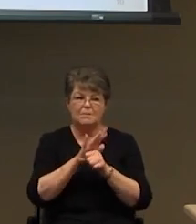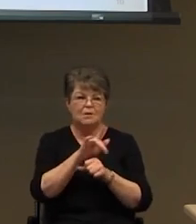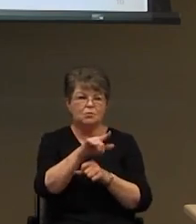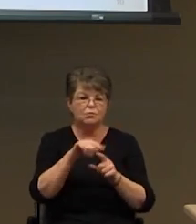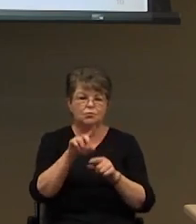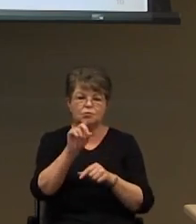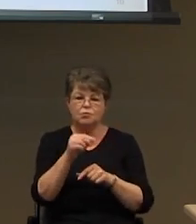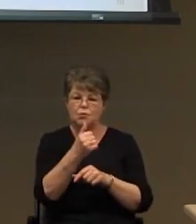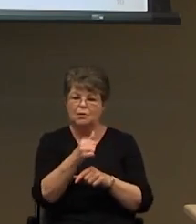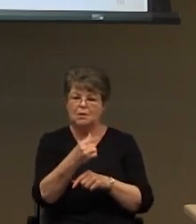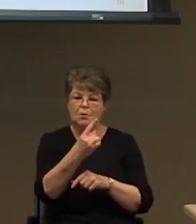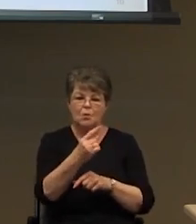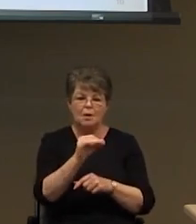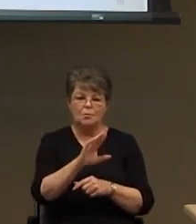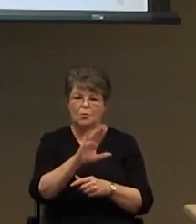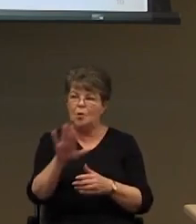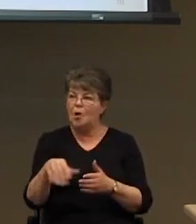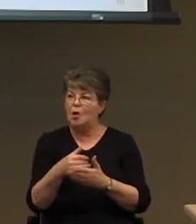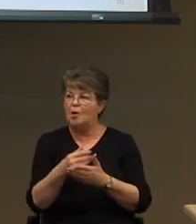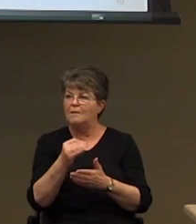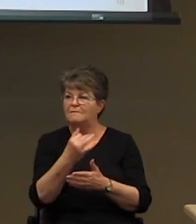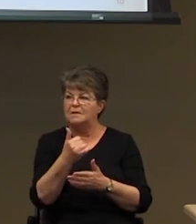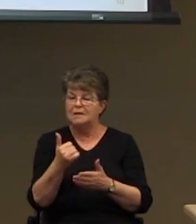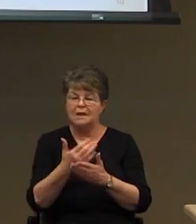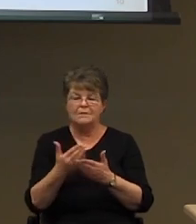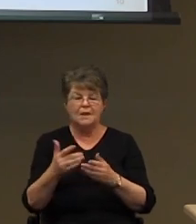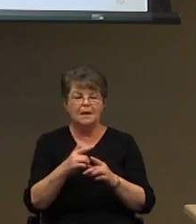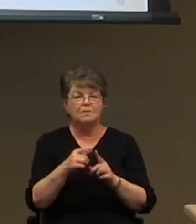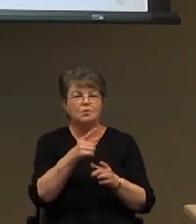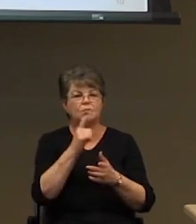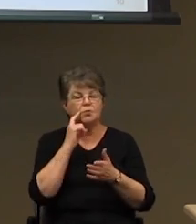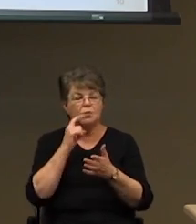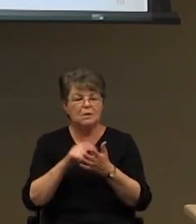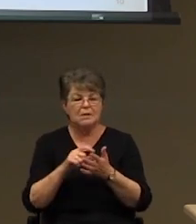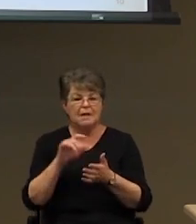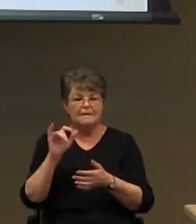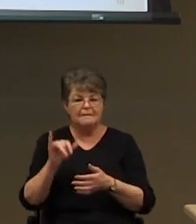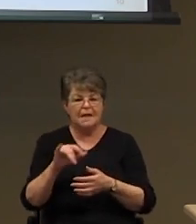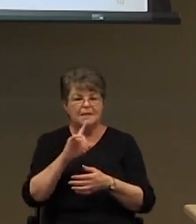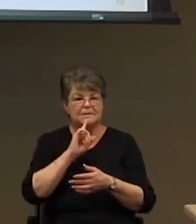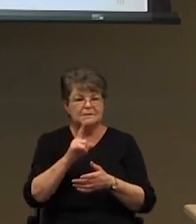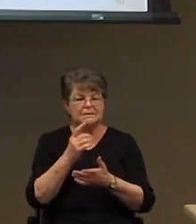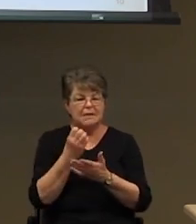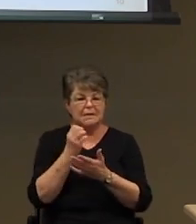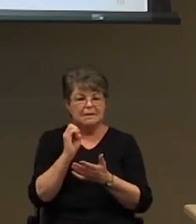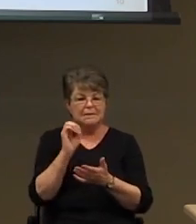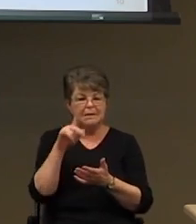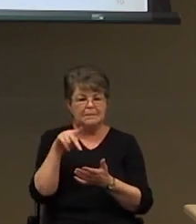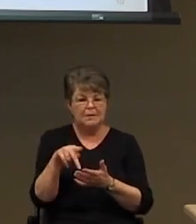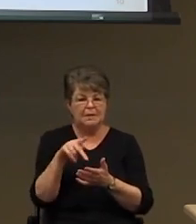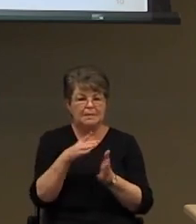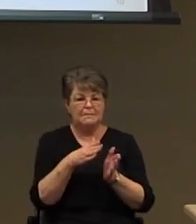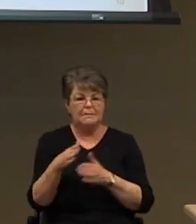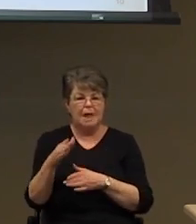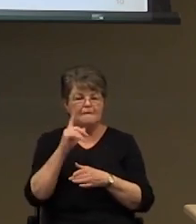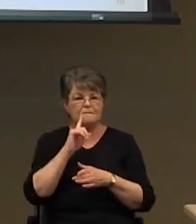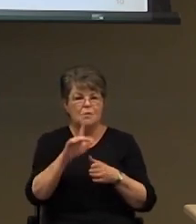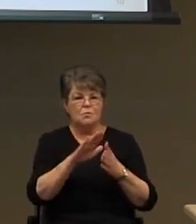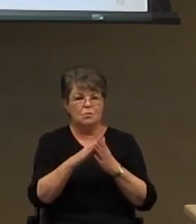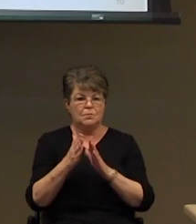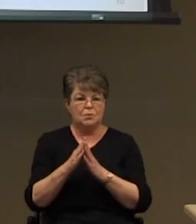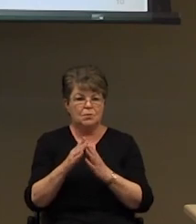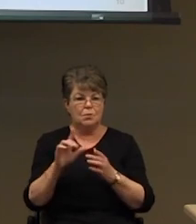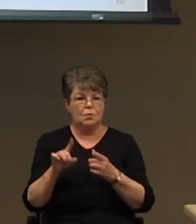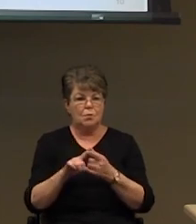doing any one or all particular things, but you recognize that this is the economic development plan for the community, and when